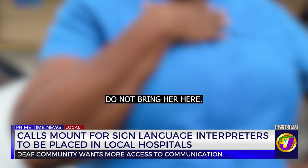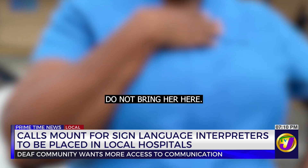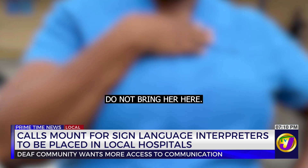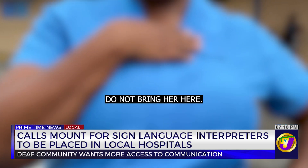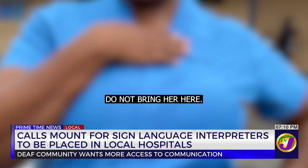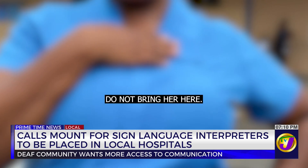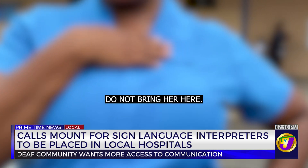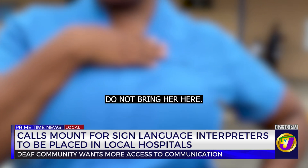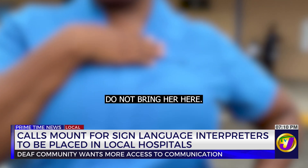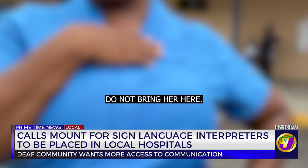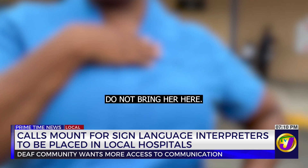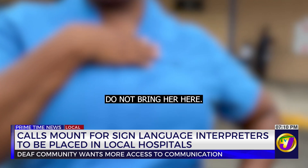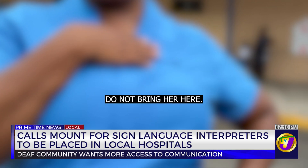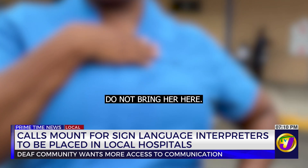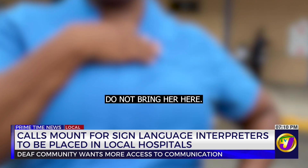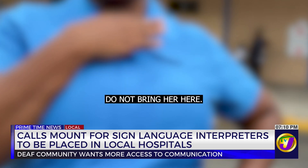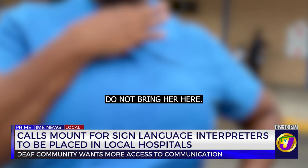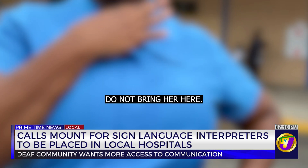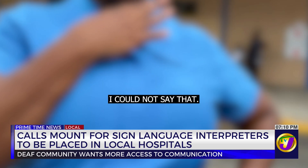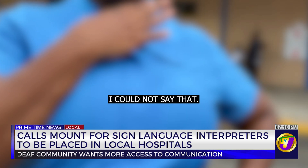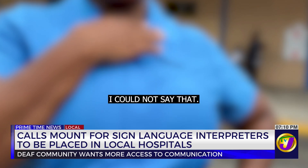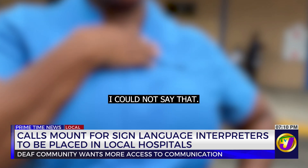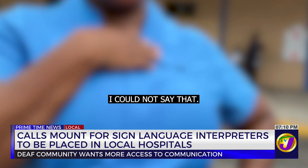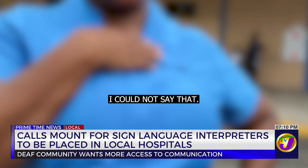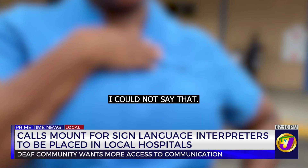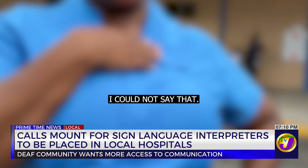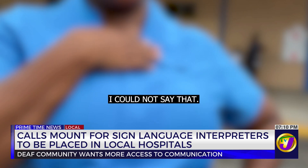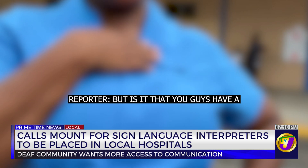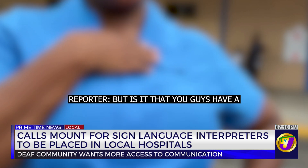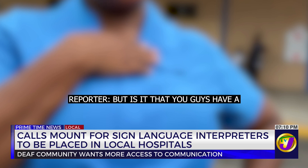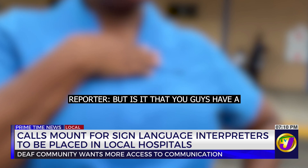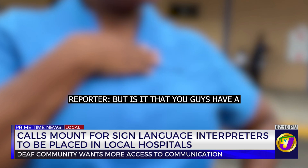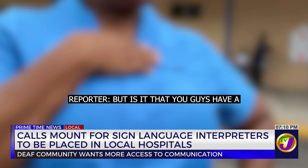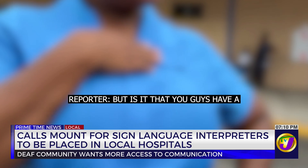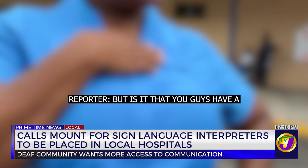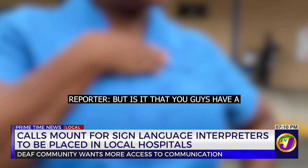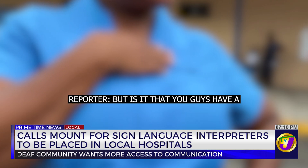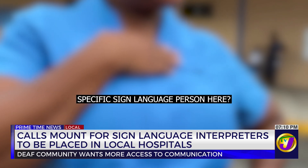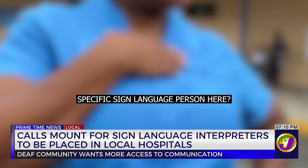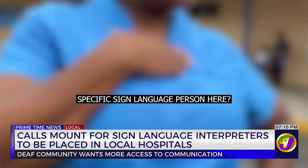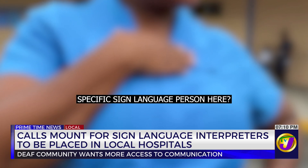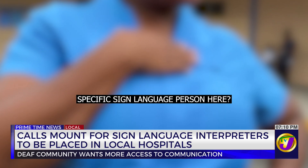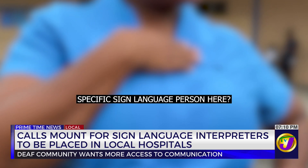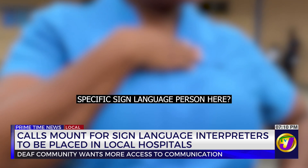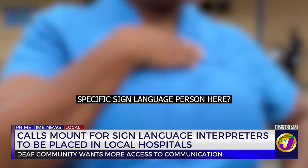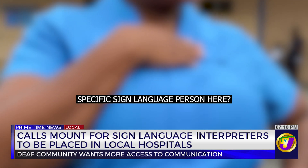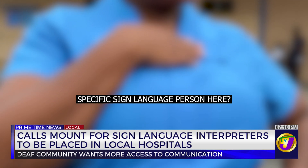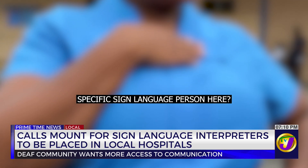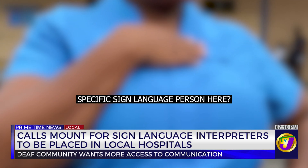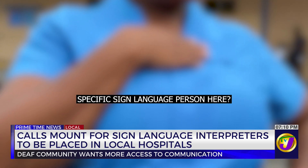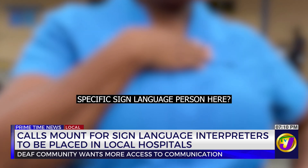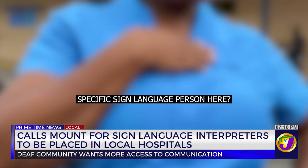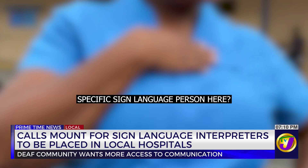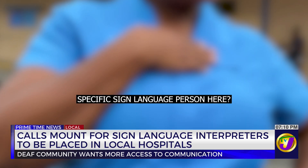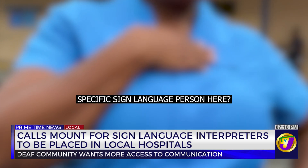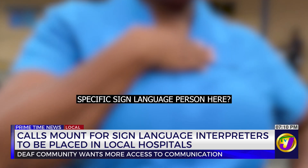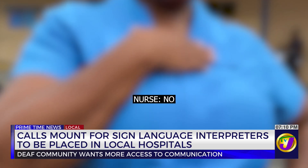here, right? I could not say that. Is it that you guys have like a specific sign language person here?